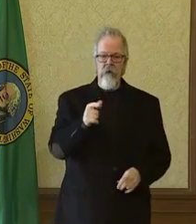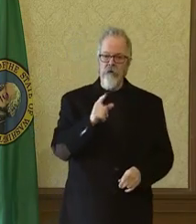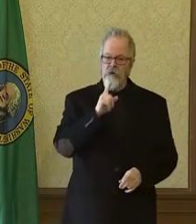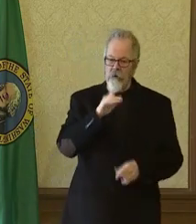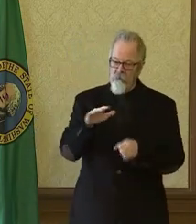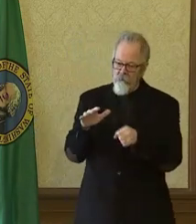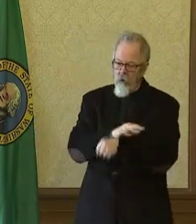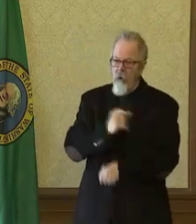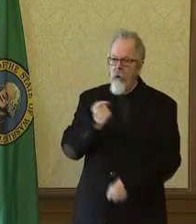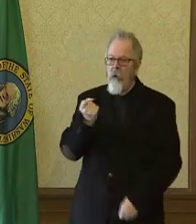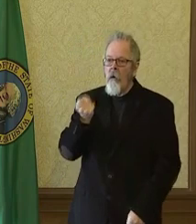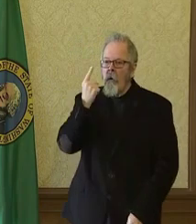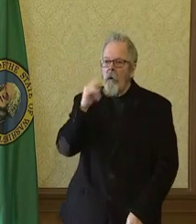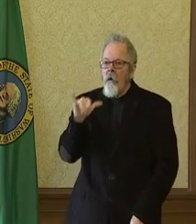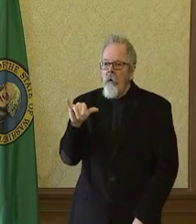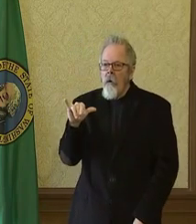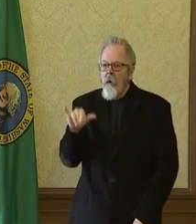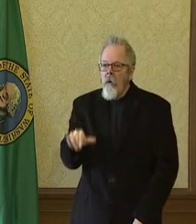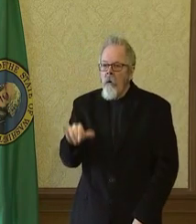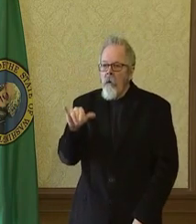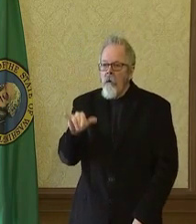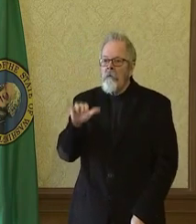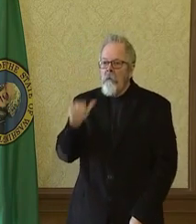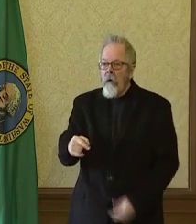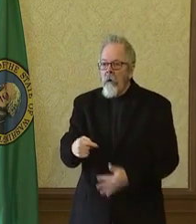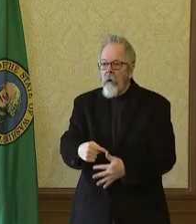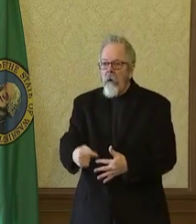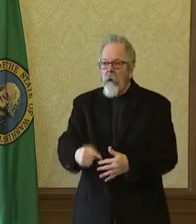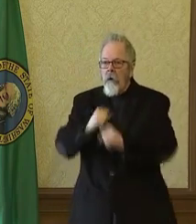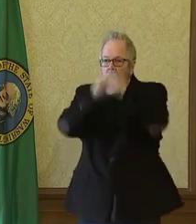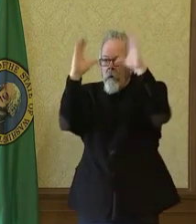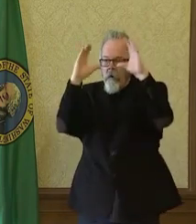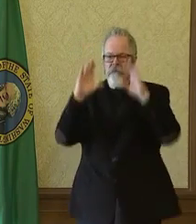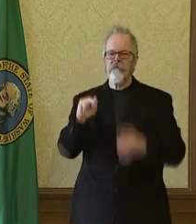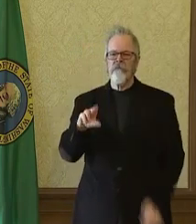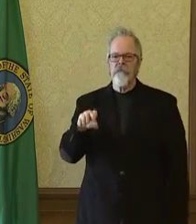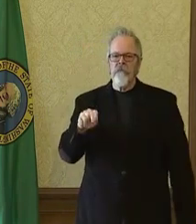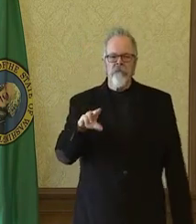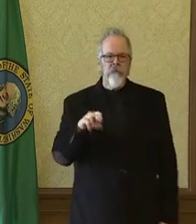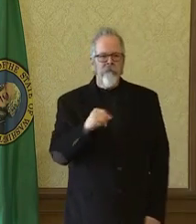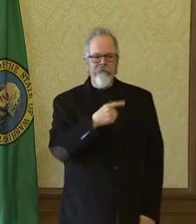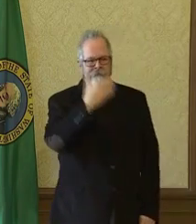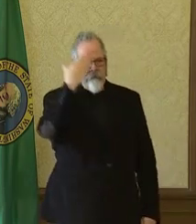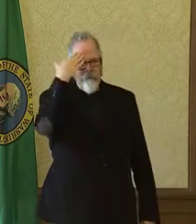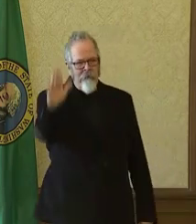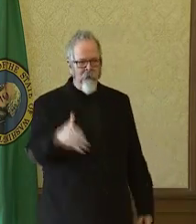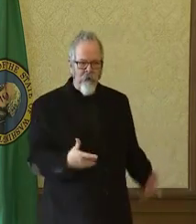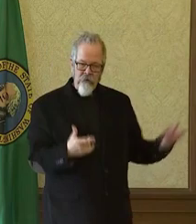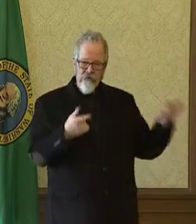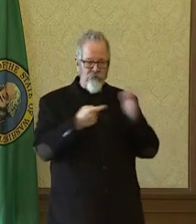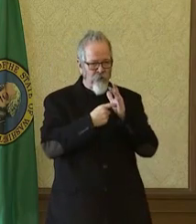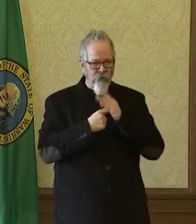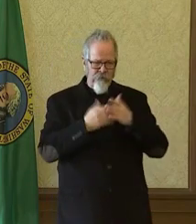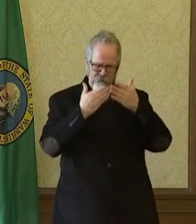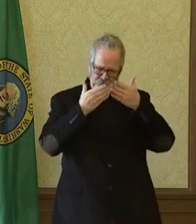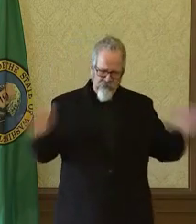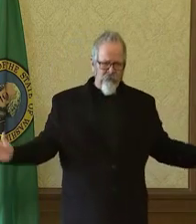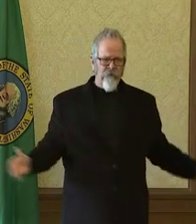it dramatically as we come through this epidemic to allow people to safely return to